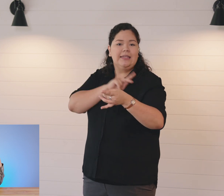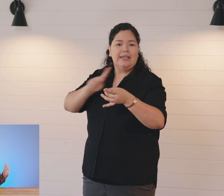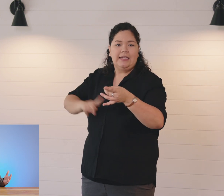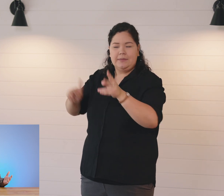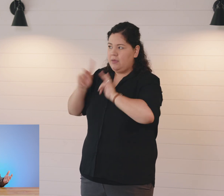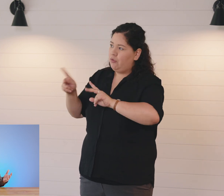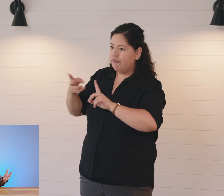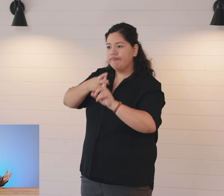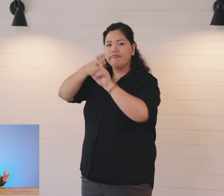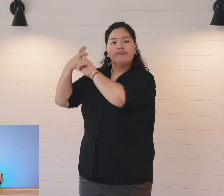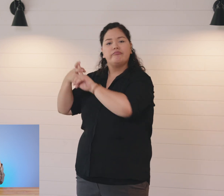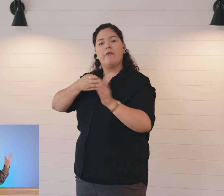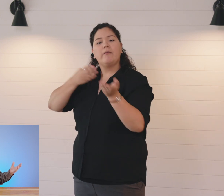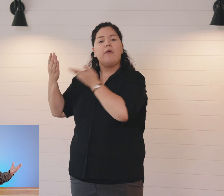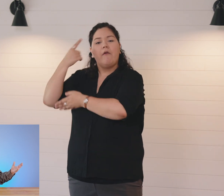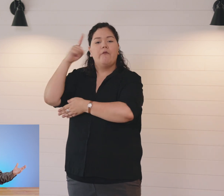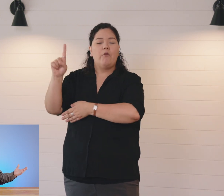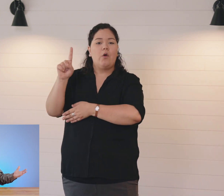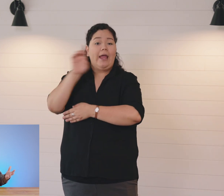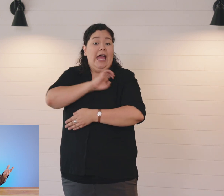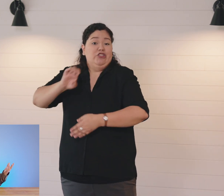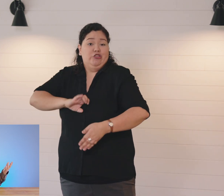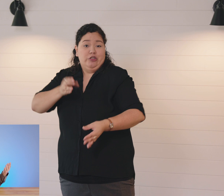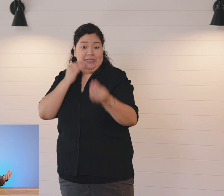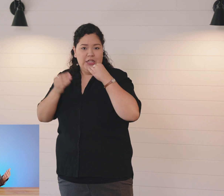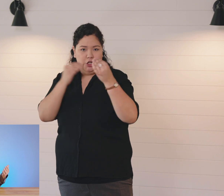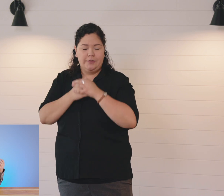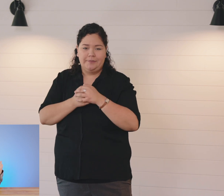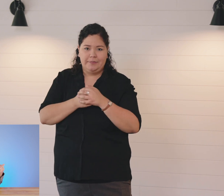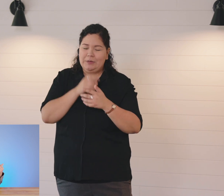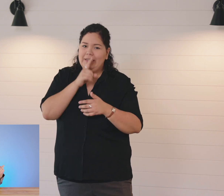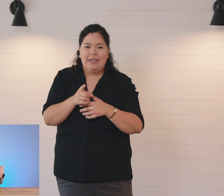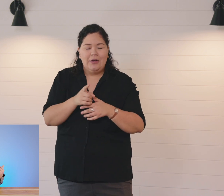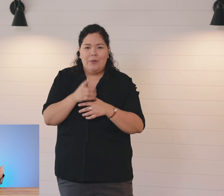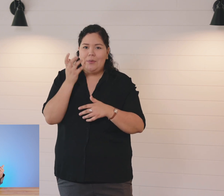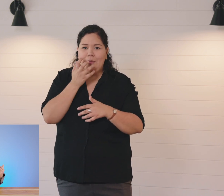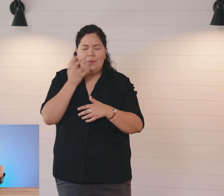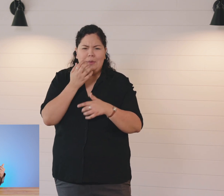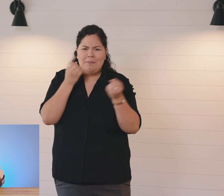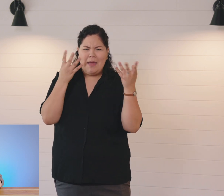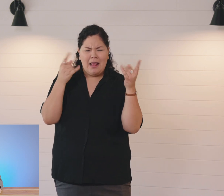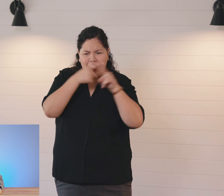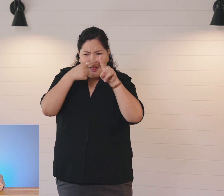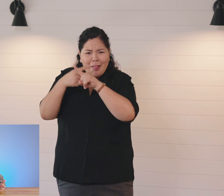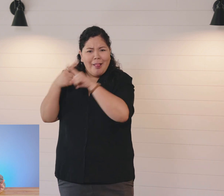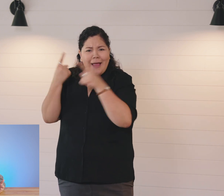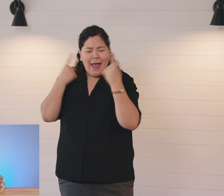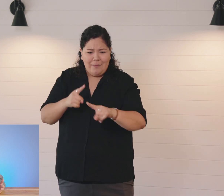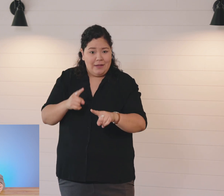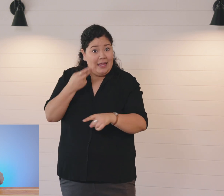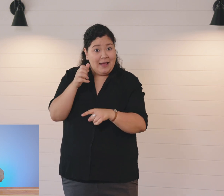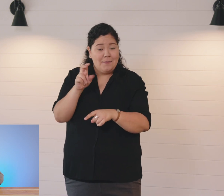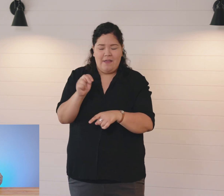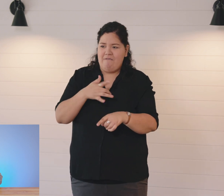sad, but he doesn't want anybody else to see him. His face has been shown before everybody else as the one leading Mordecai the Jew. He's been